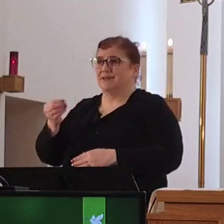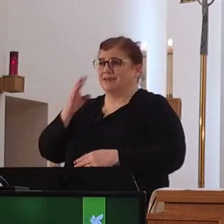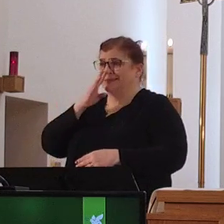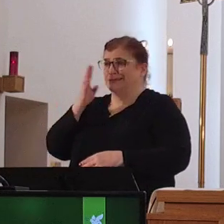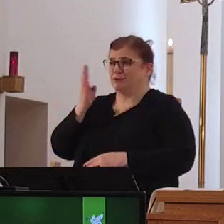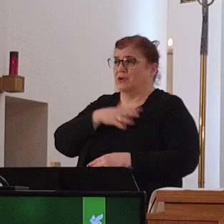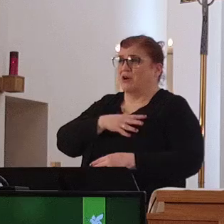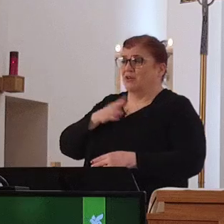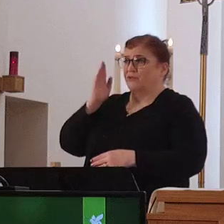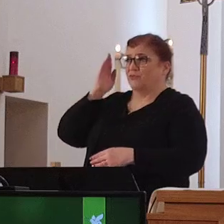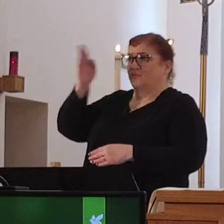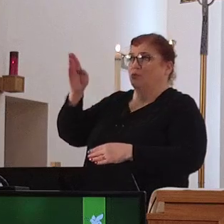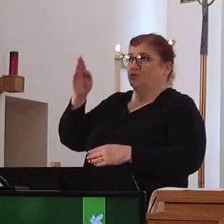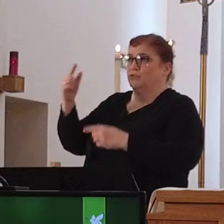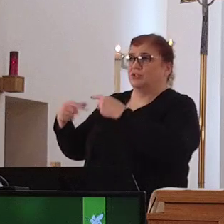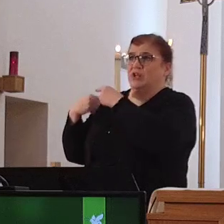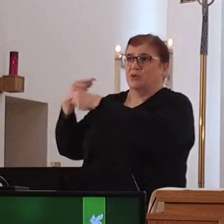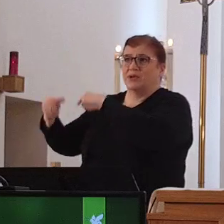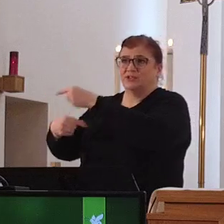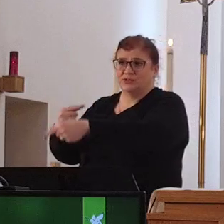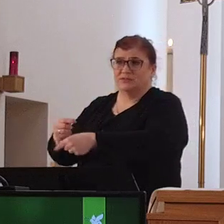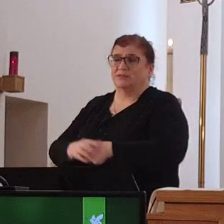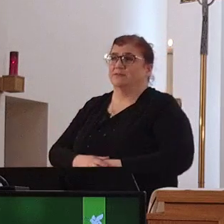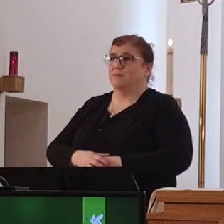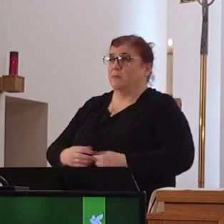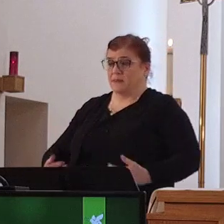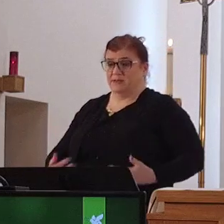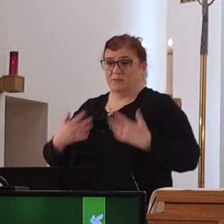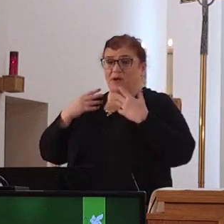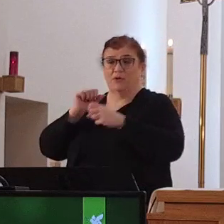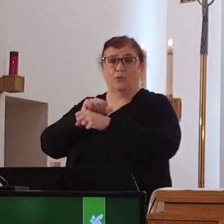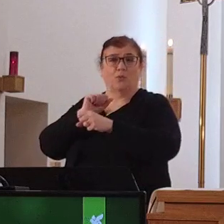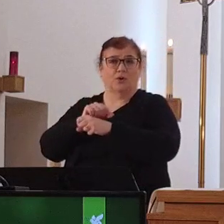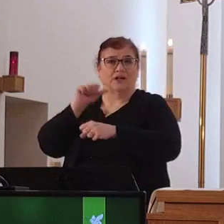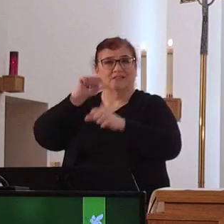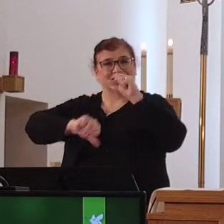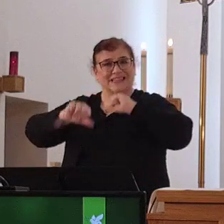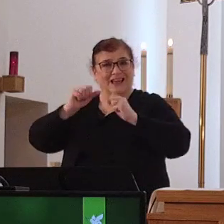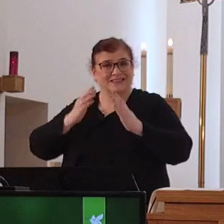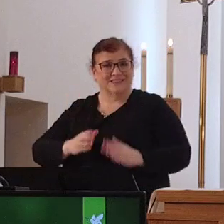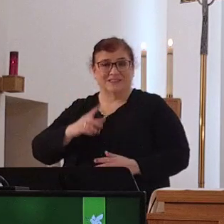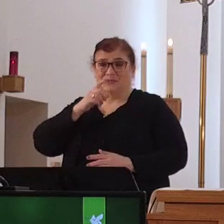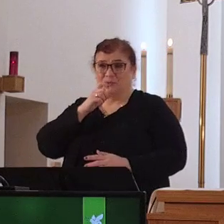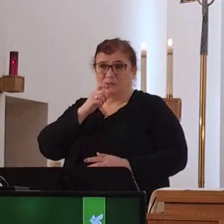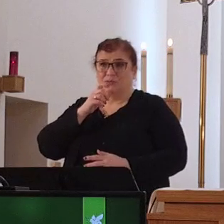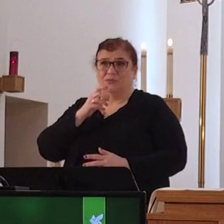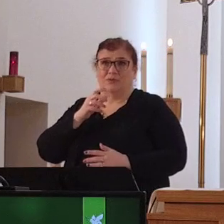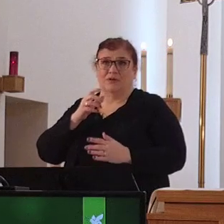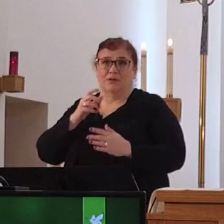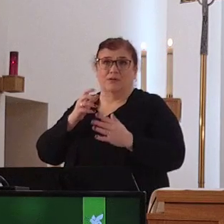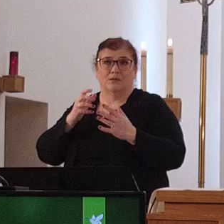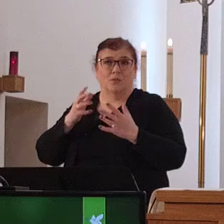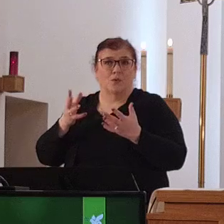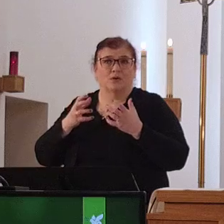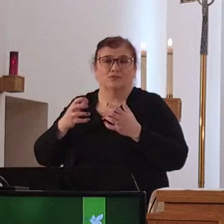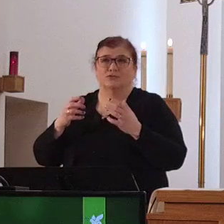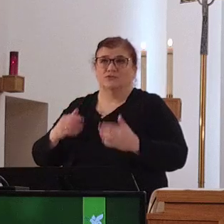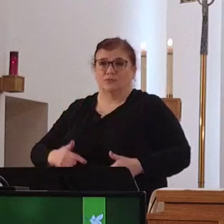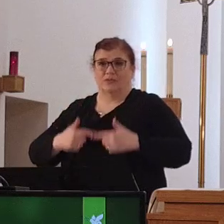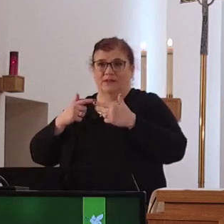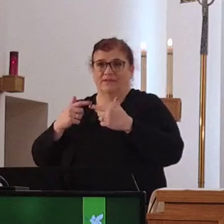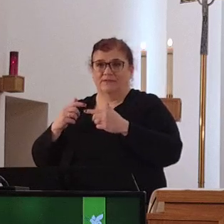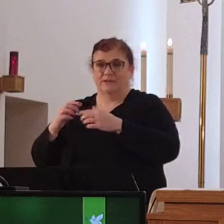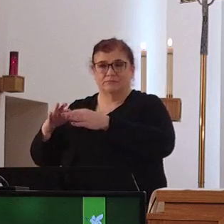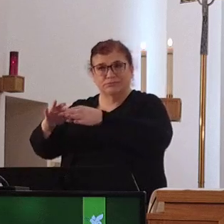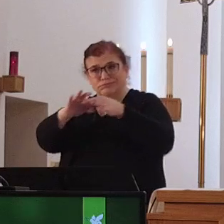disregard for future generations. Inspire the work of scientists who urge us to live in harmony with your